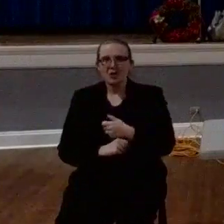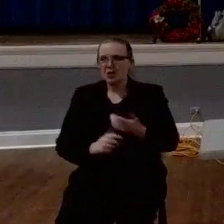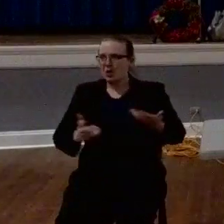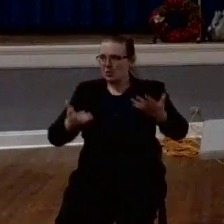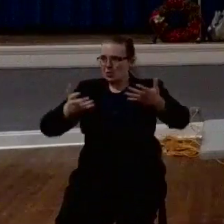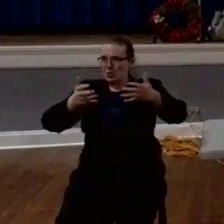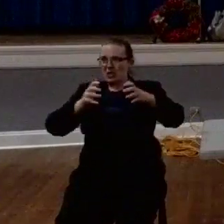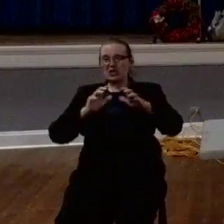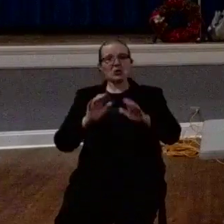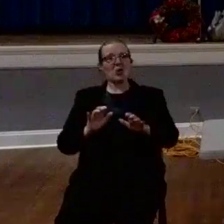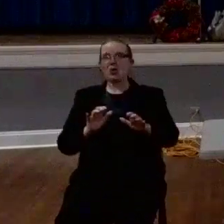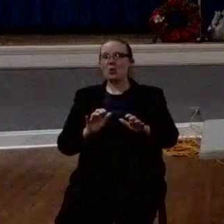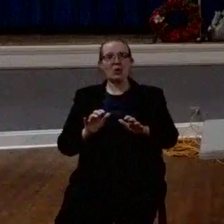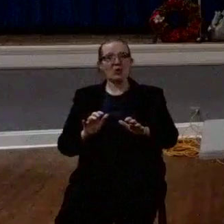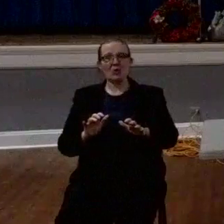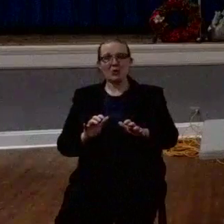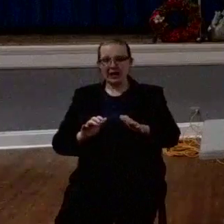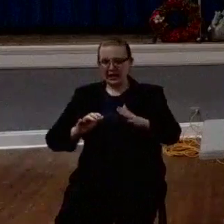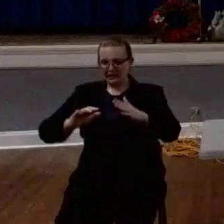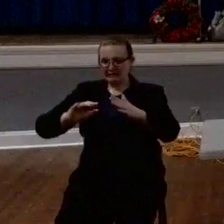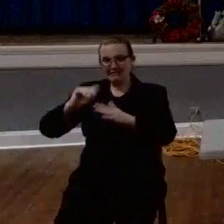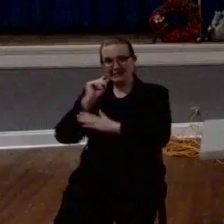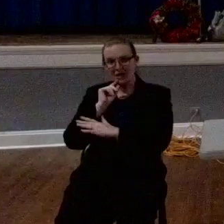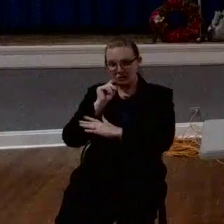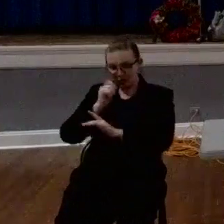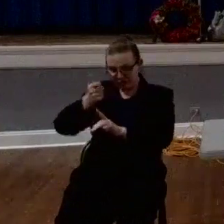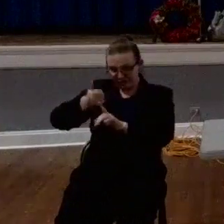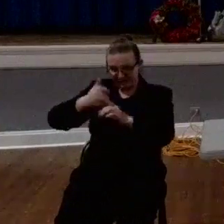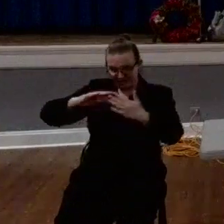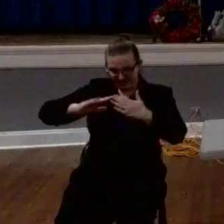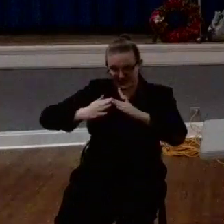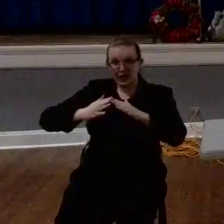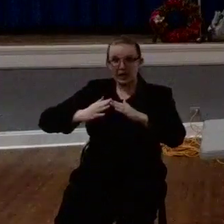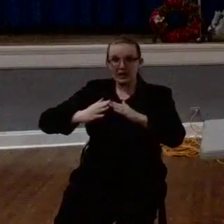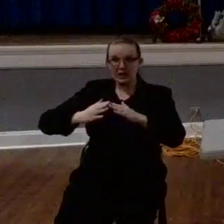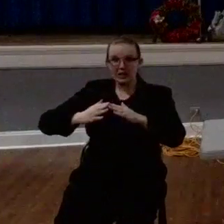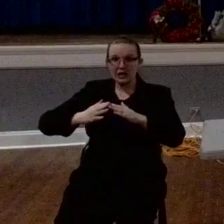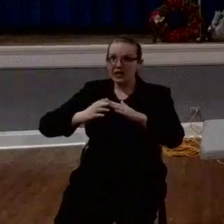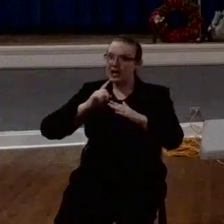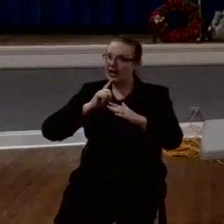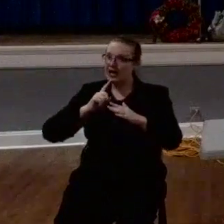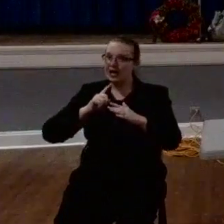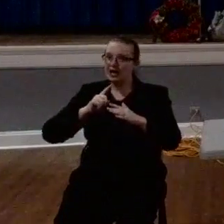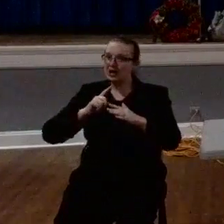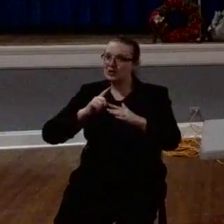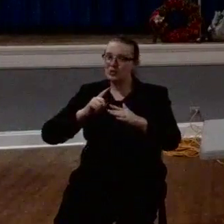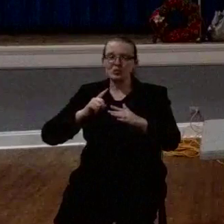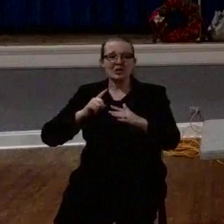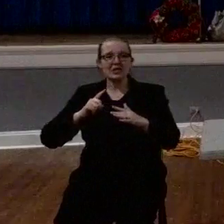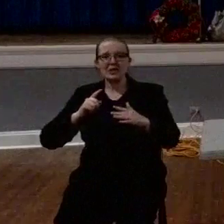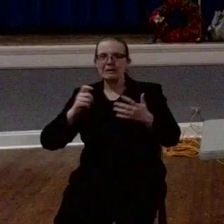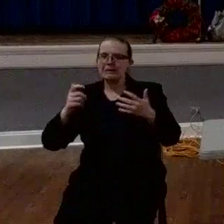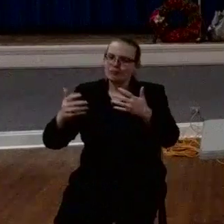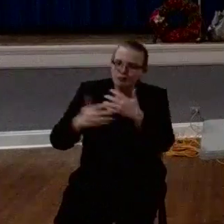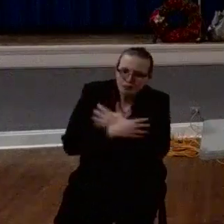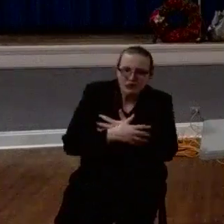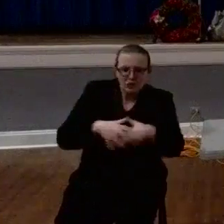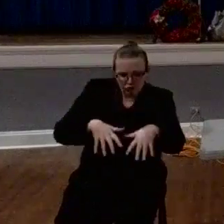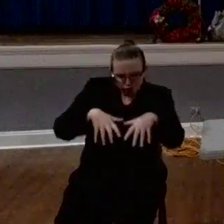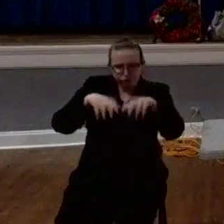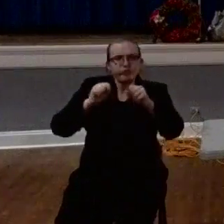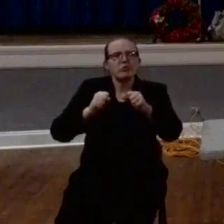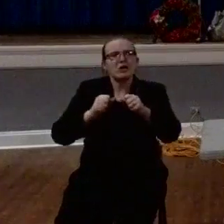want the way that the city of San Antonio has thrown its arms around our neighborhood and our historic